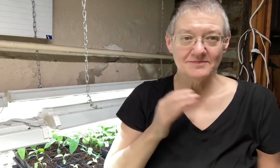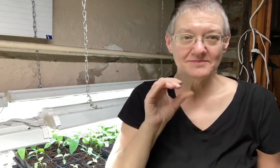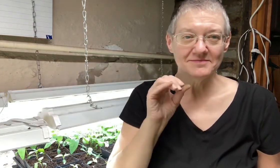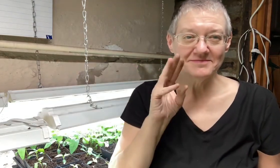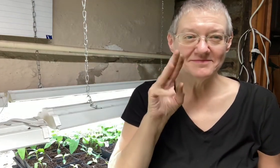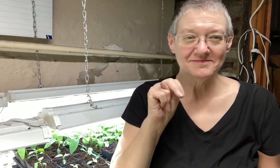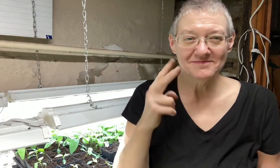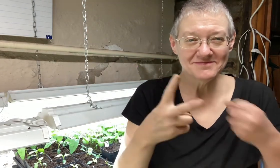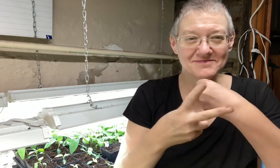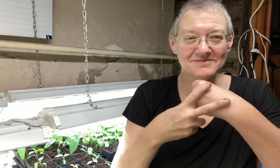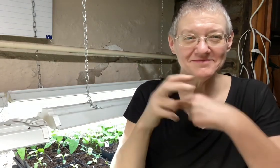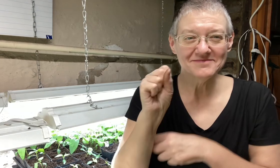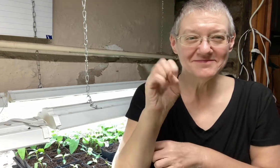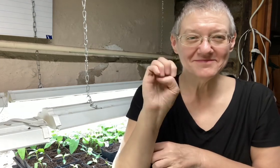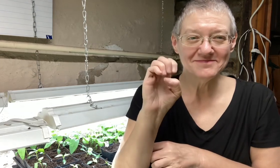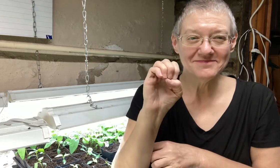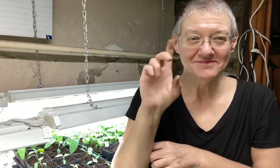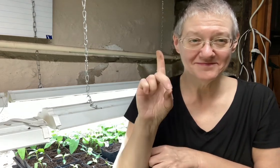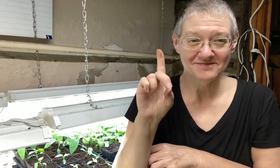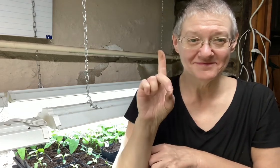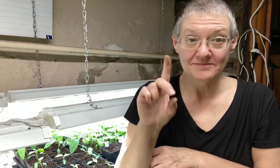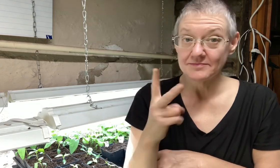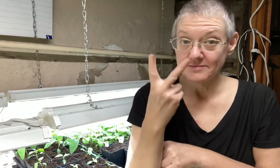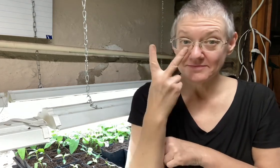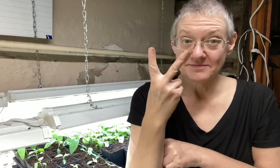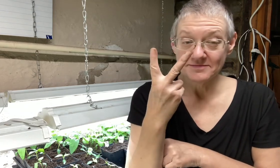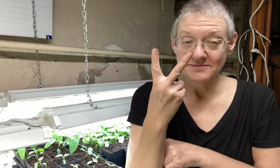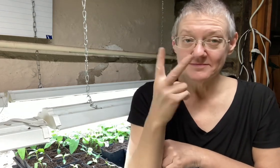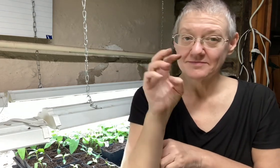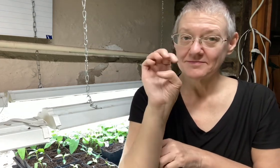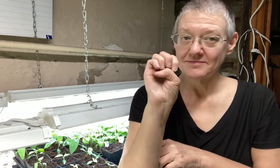These are all my own saved seeds.